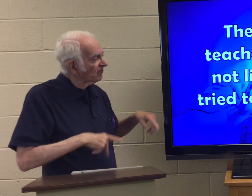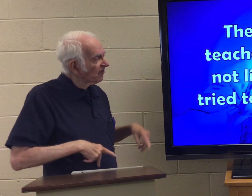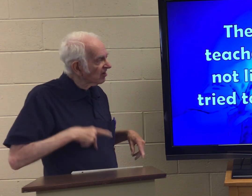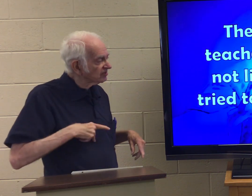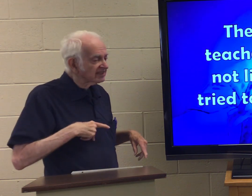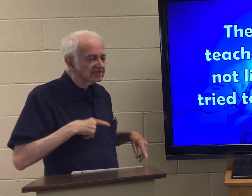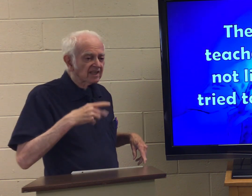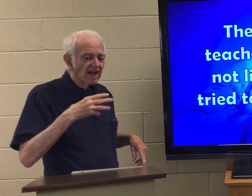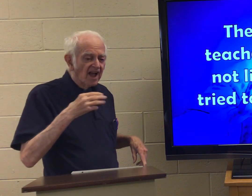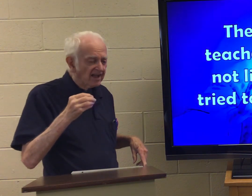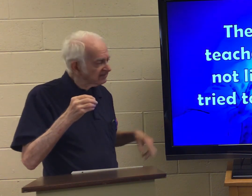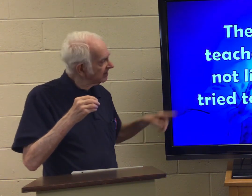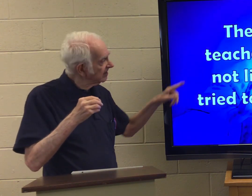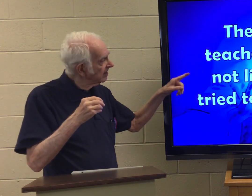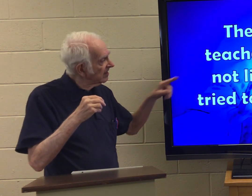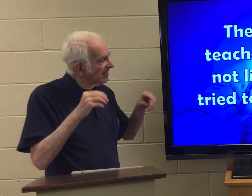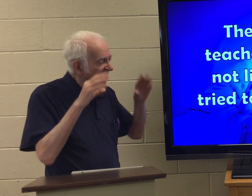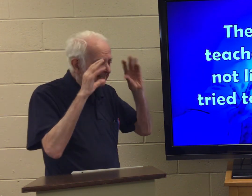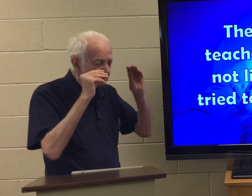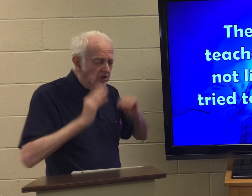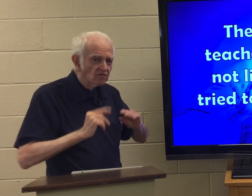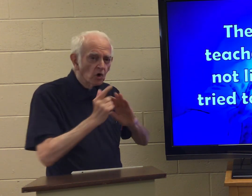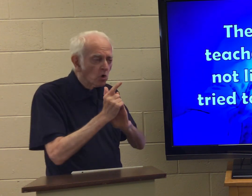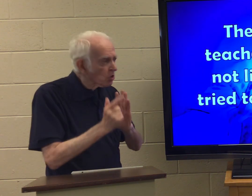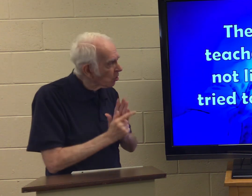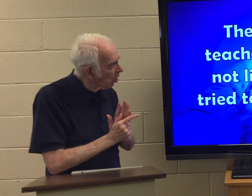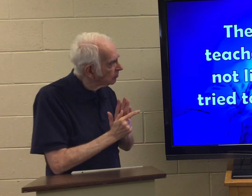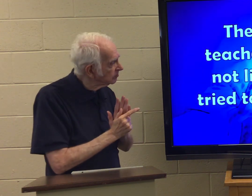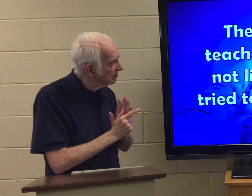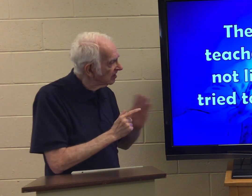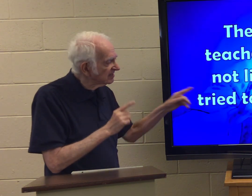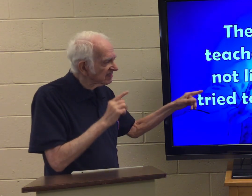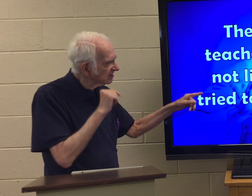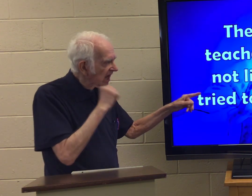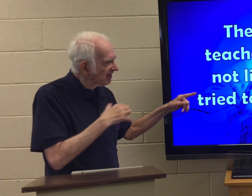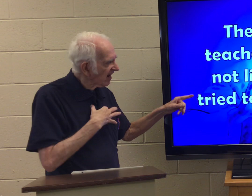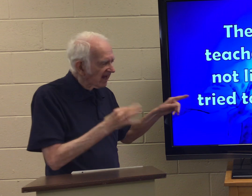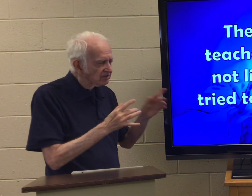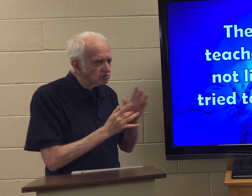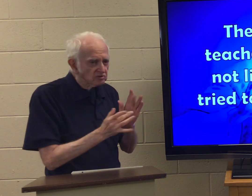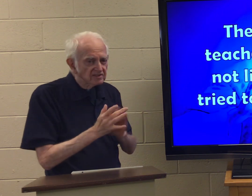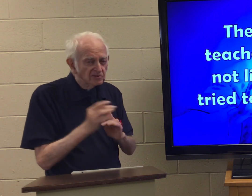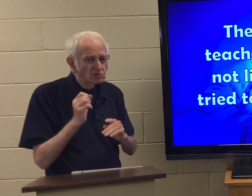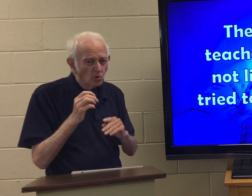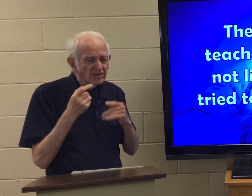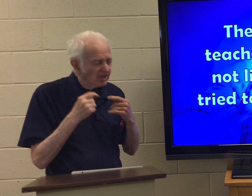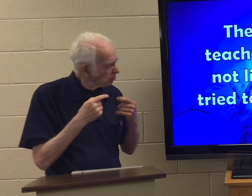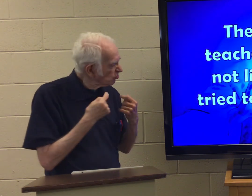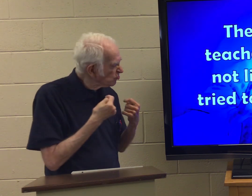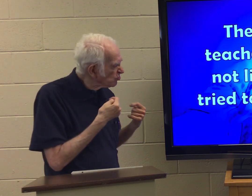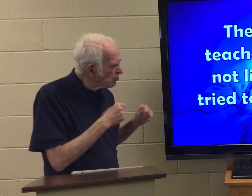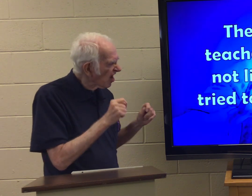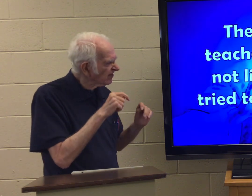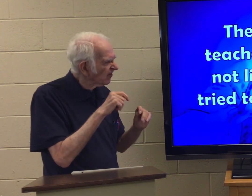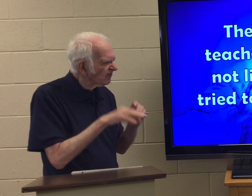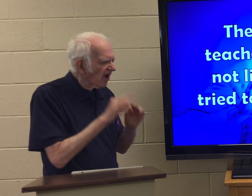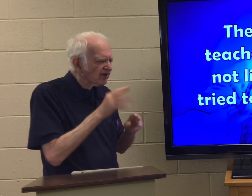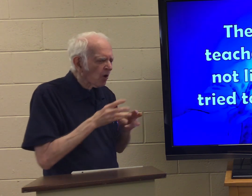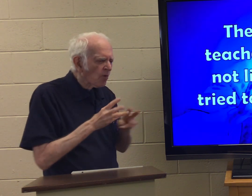The Pharisees and teachers of the law did not like Jesus, so they tried to find a